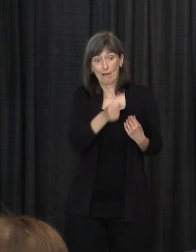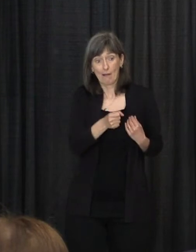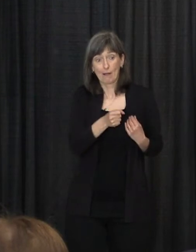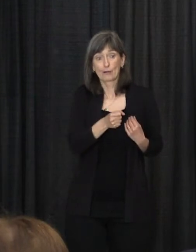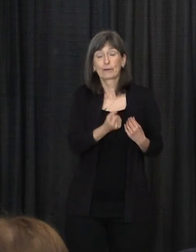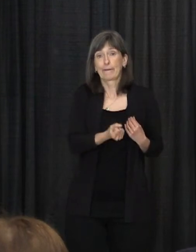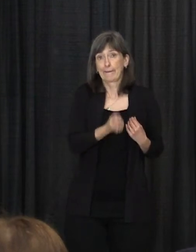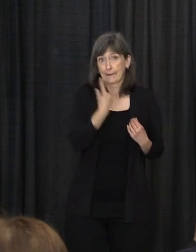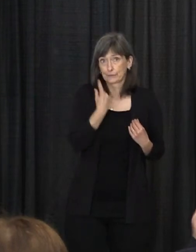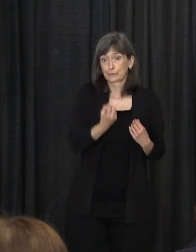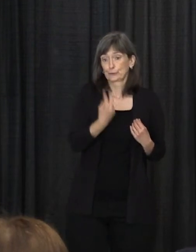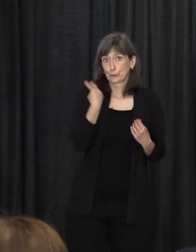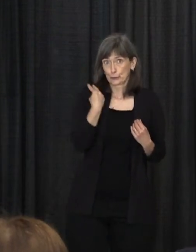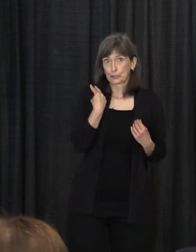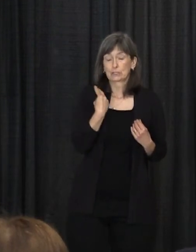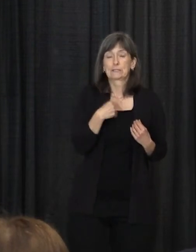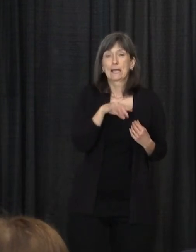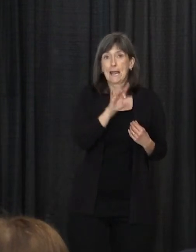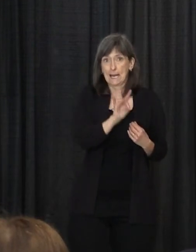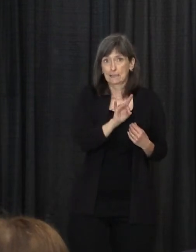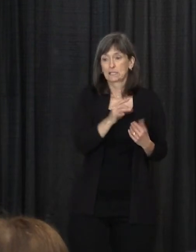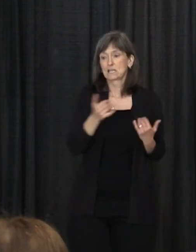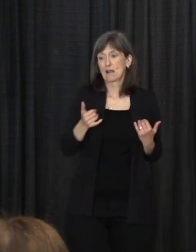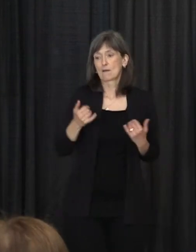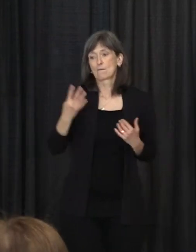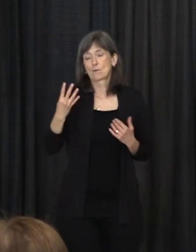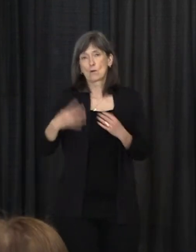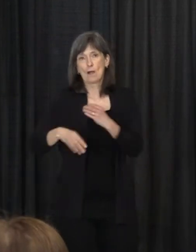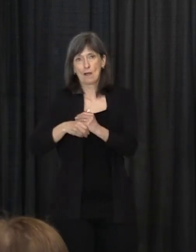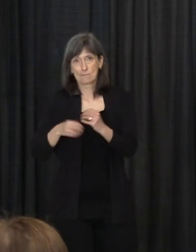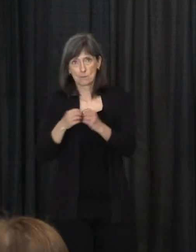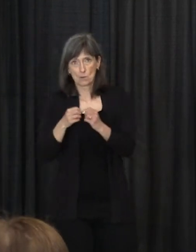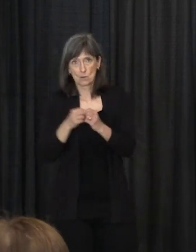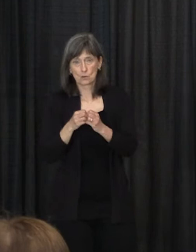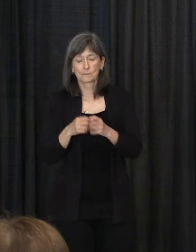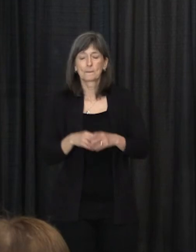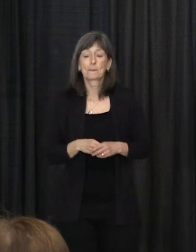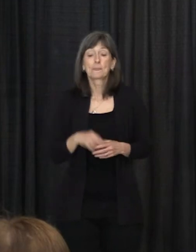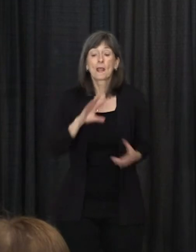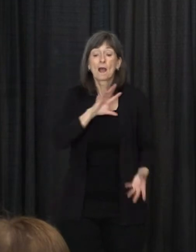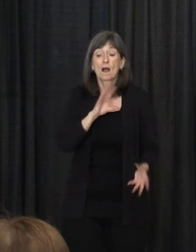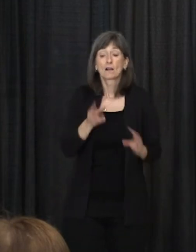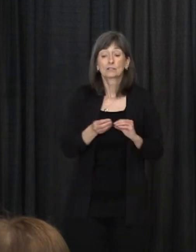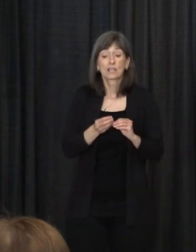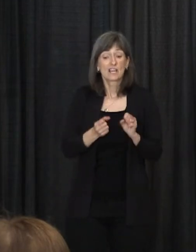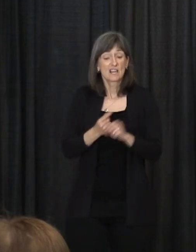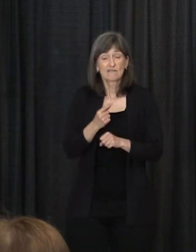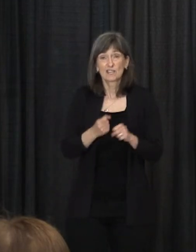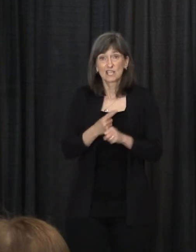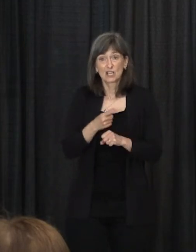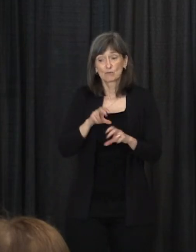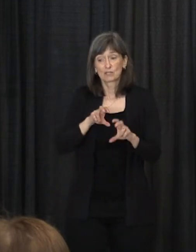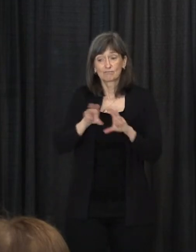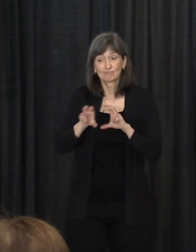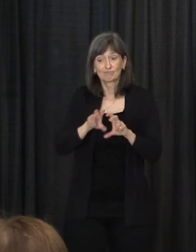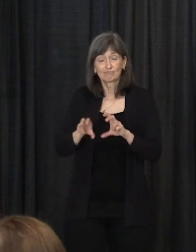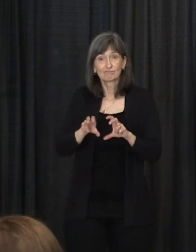year. It's a total annual investment, year over year, of